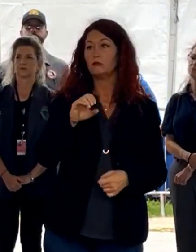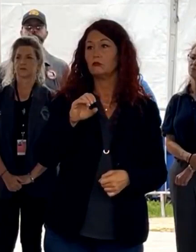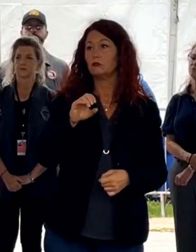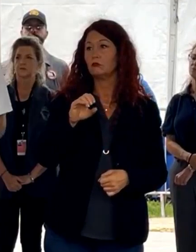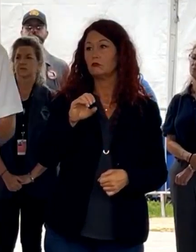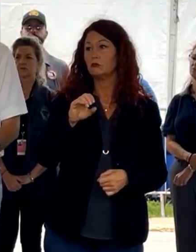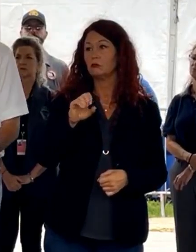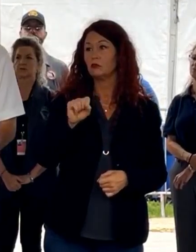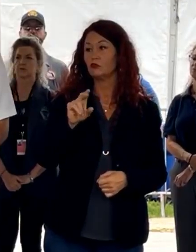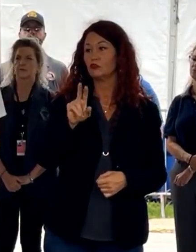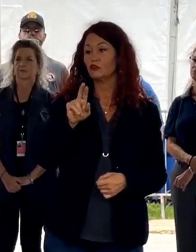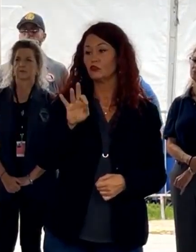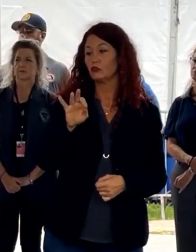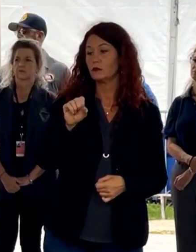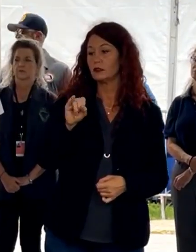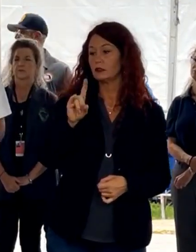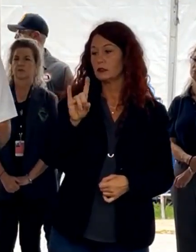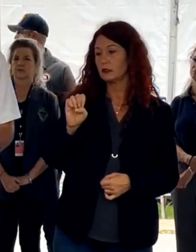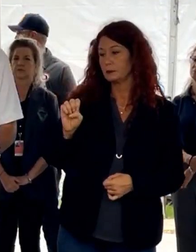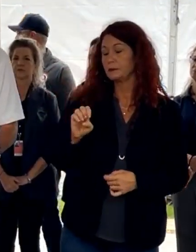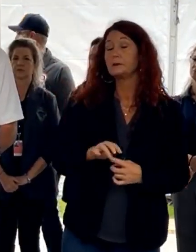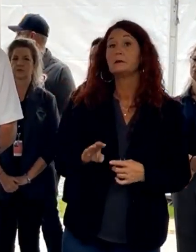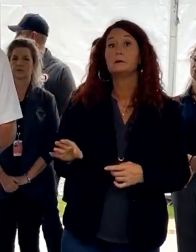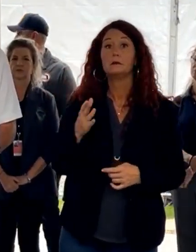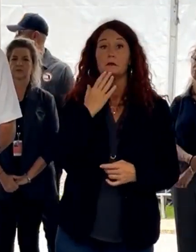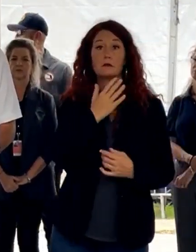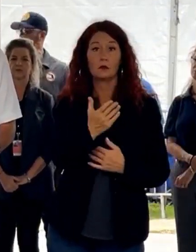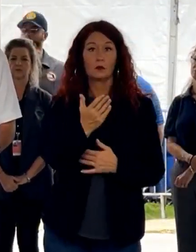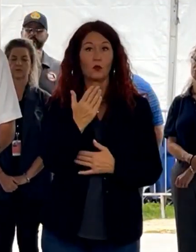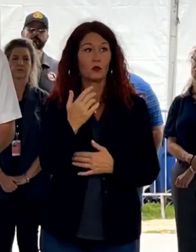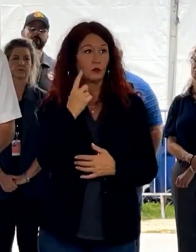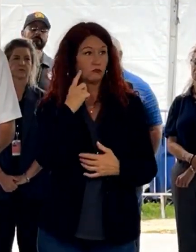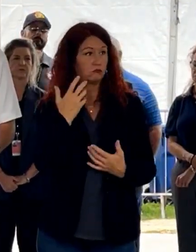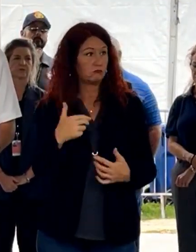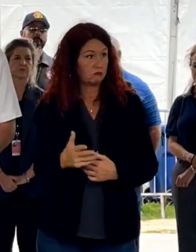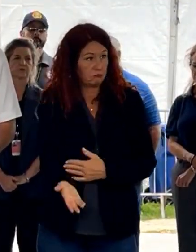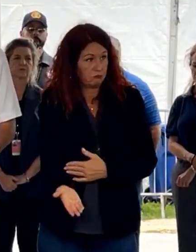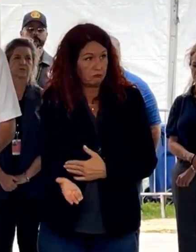Good morning. This morning I was up with the family and